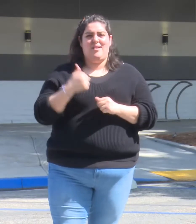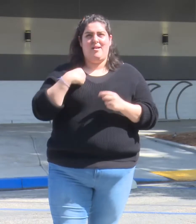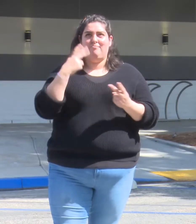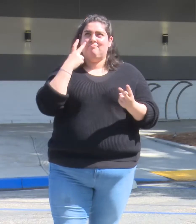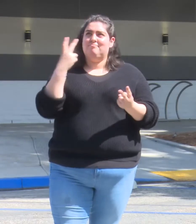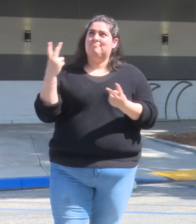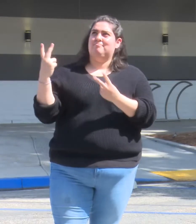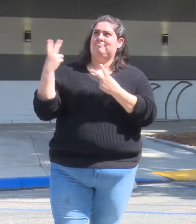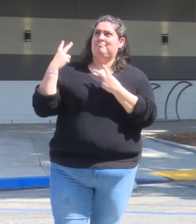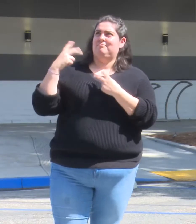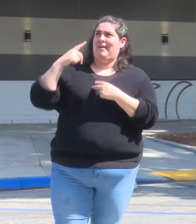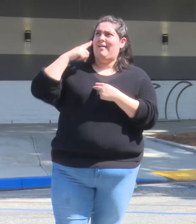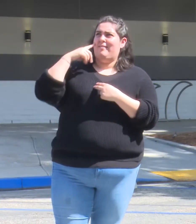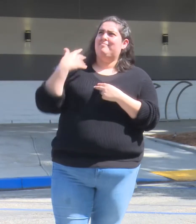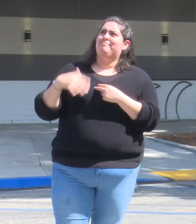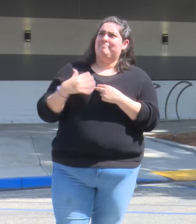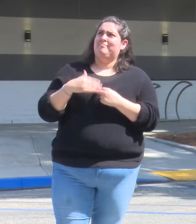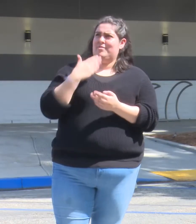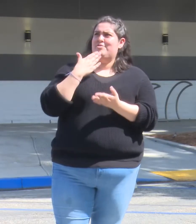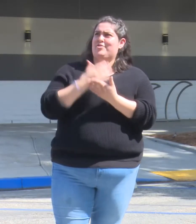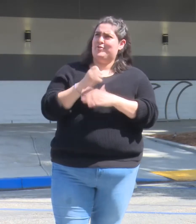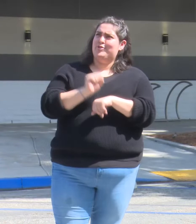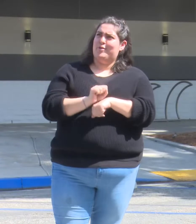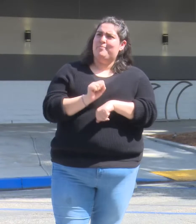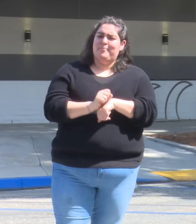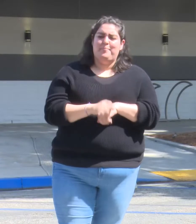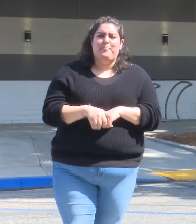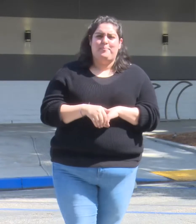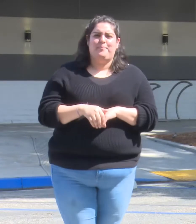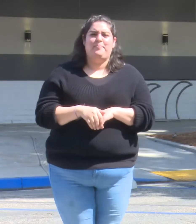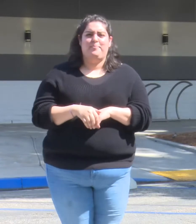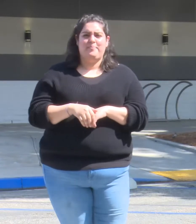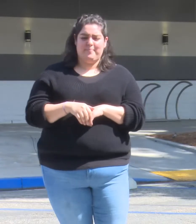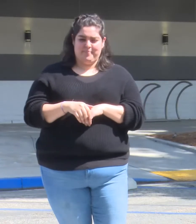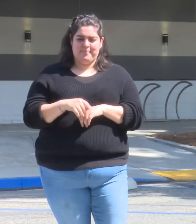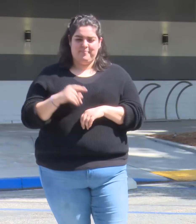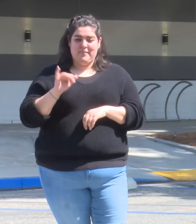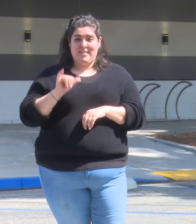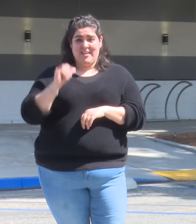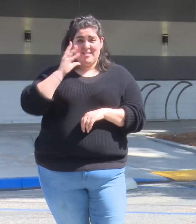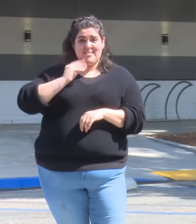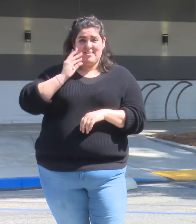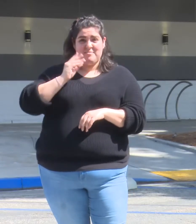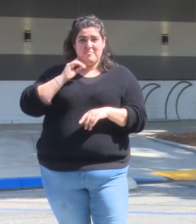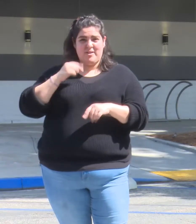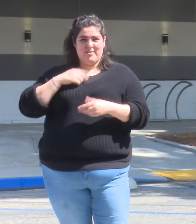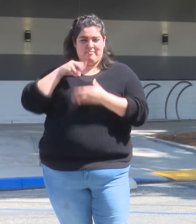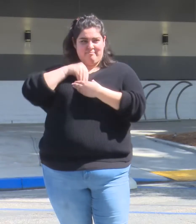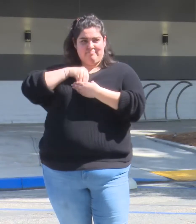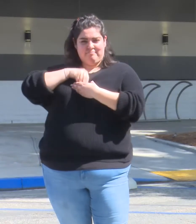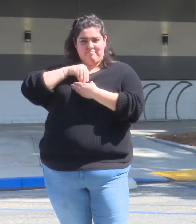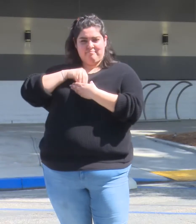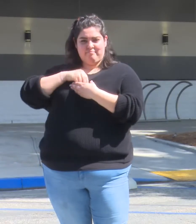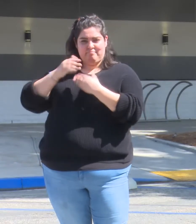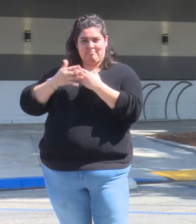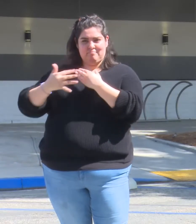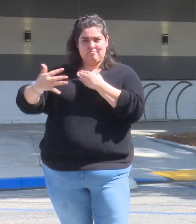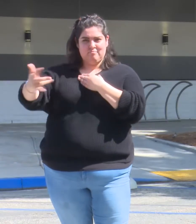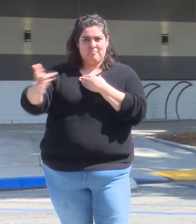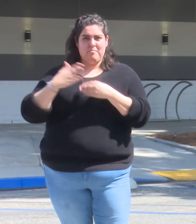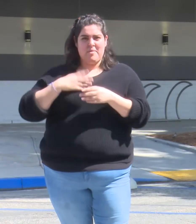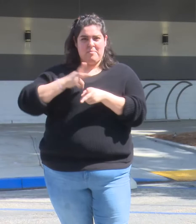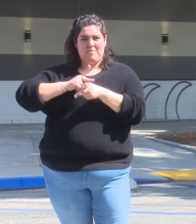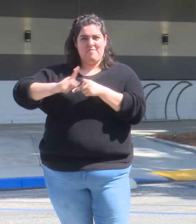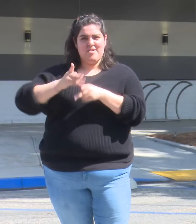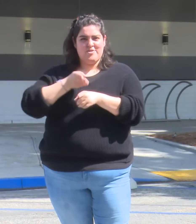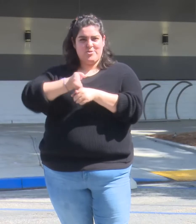I think we did a pretty good job. These experiences stayed with me my entire professional career and formed my